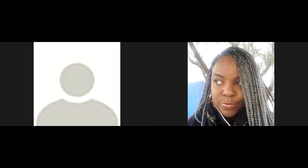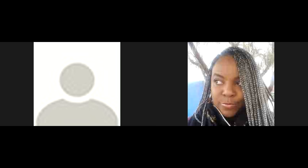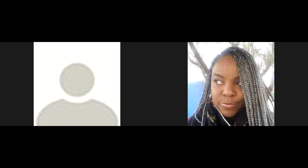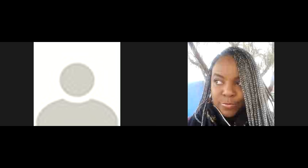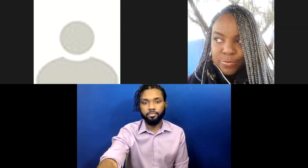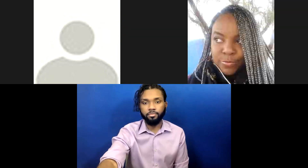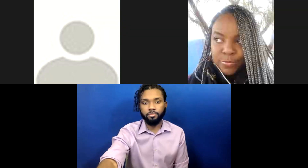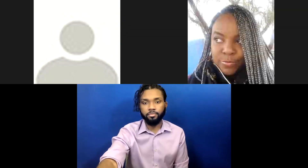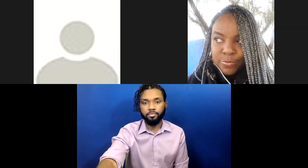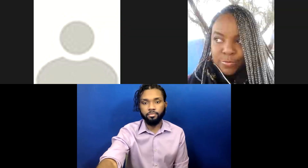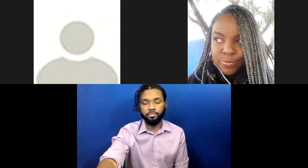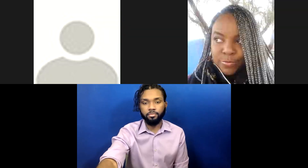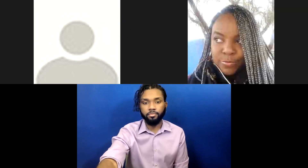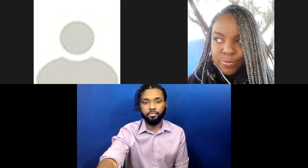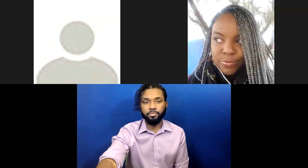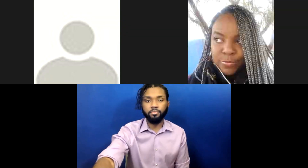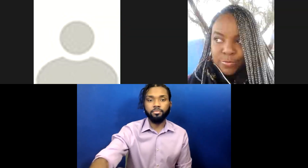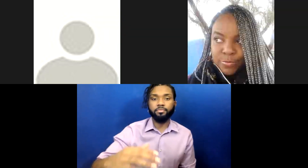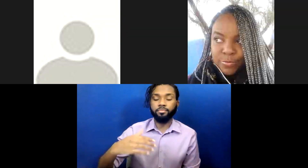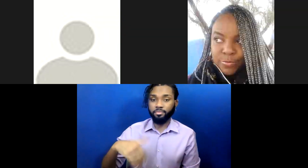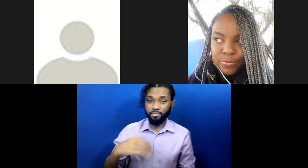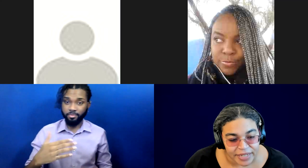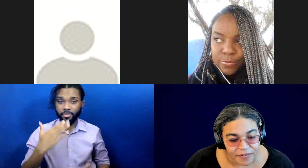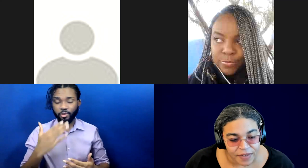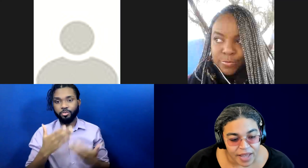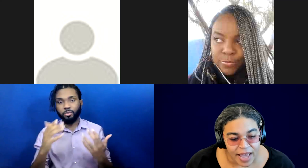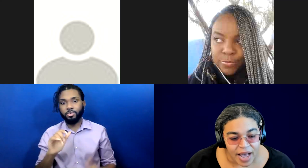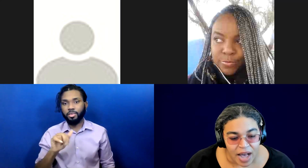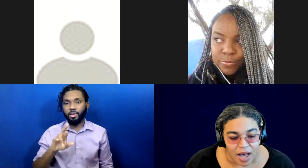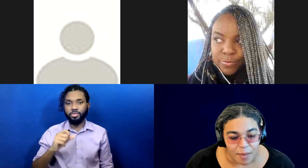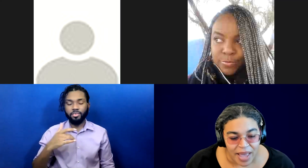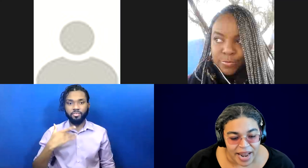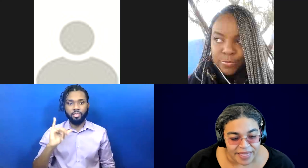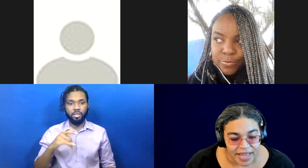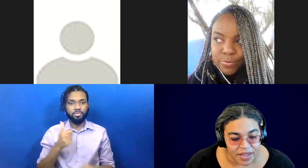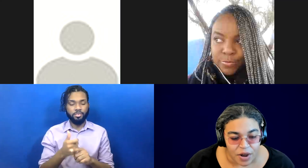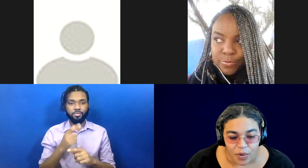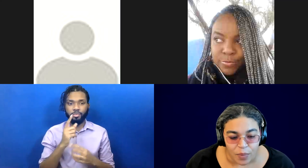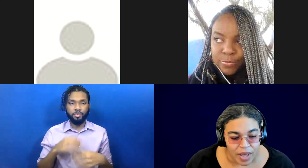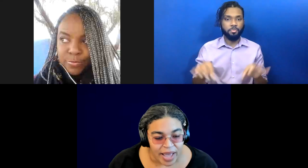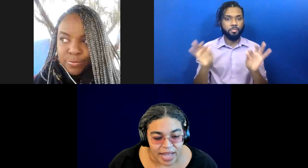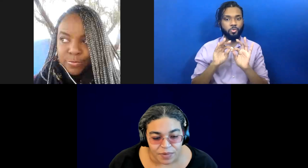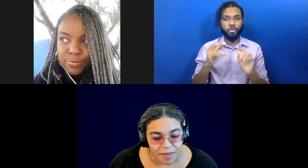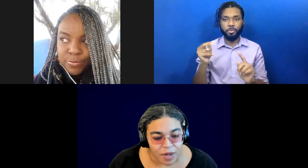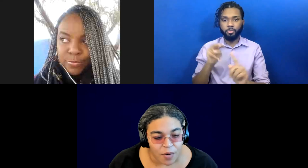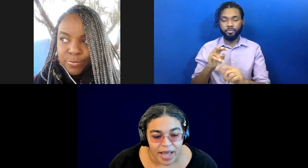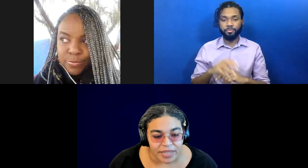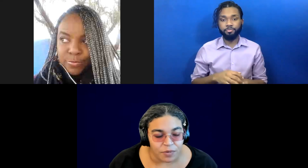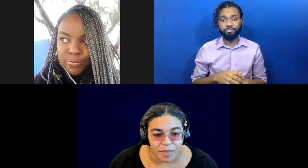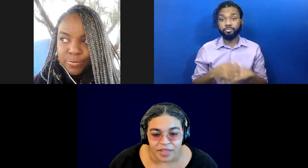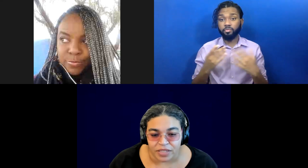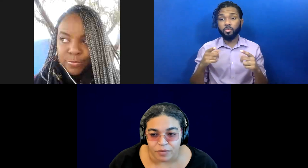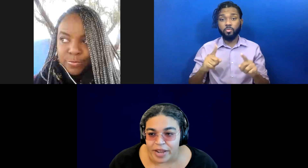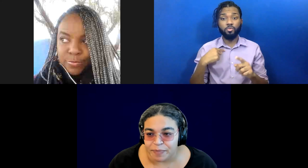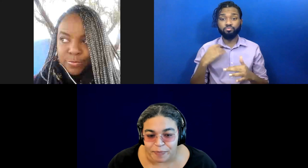Great. Thank you so much, Eris. I think that's such an important perspective. And I think, as we keep going, I